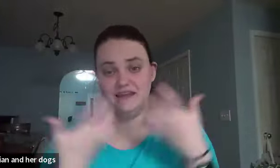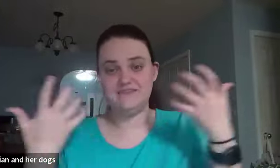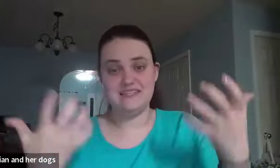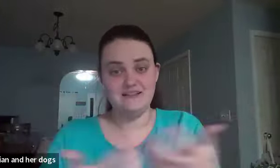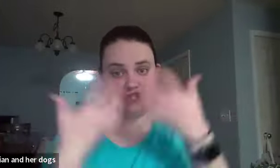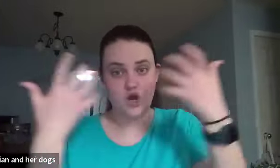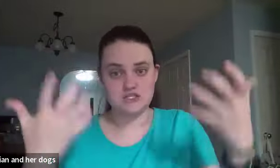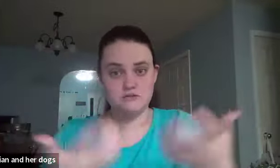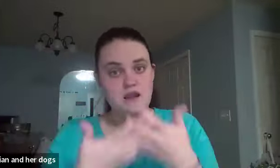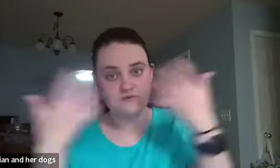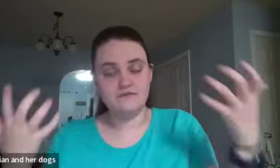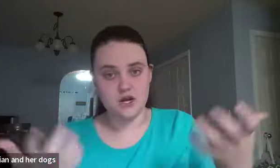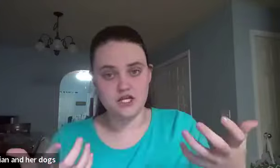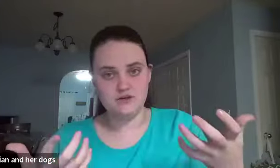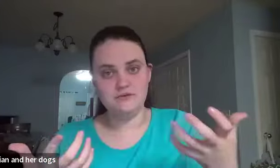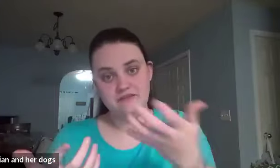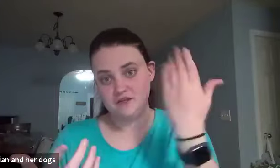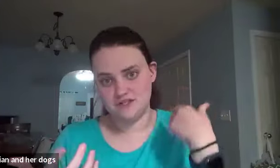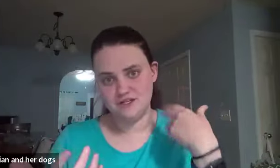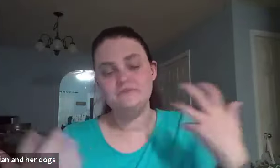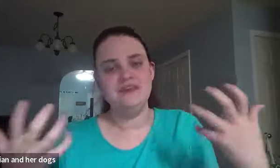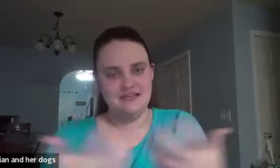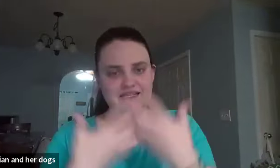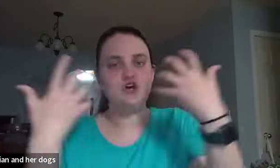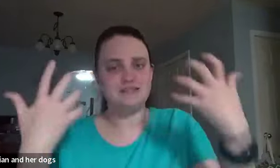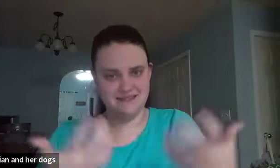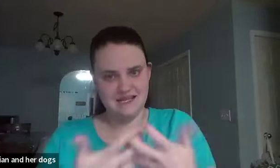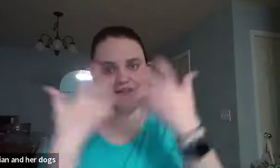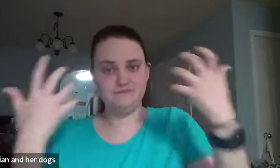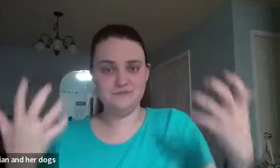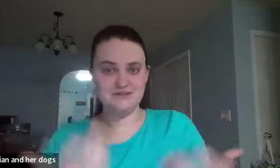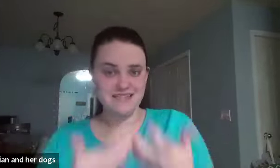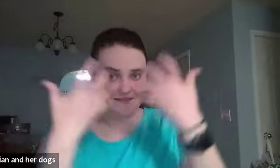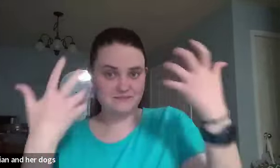like get the salad tossed around in front of you like they used to do. It's like tossing the salad. So salad.